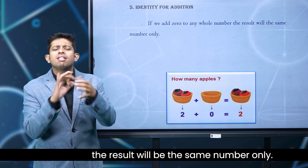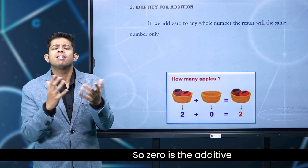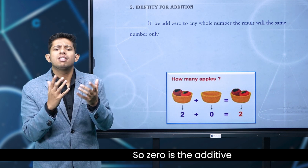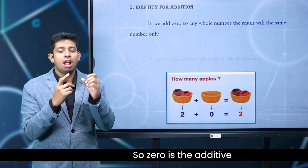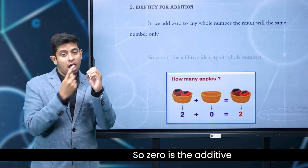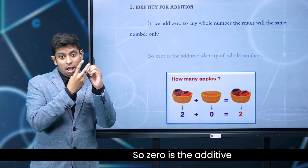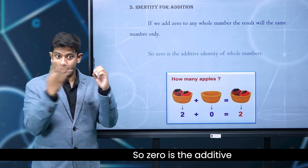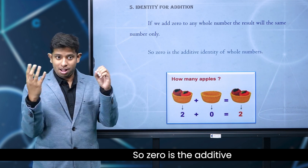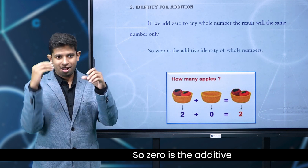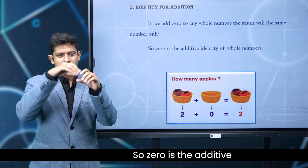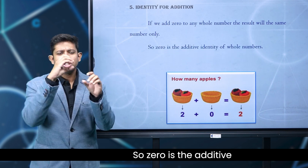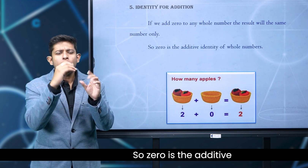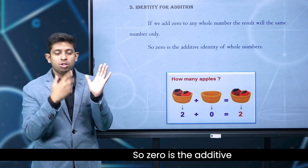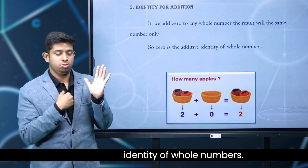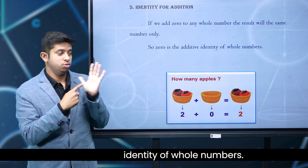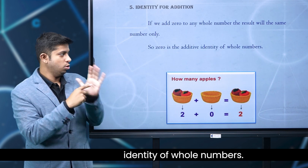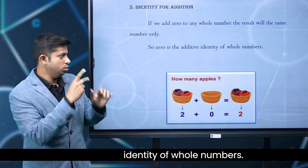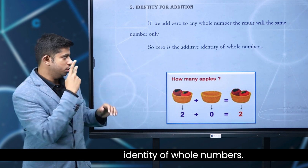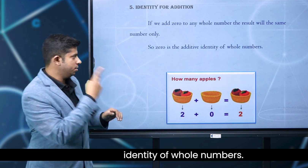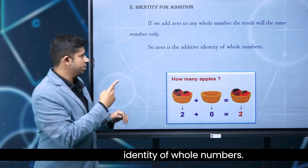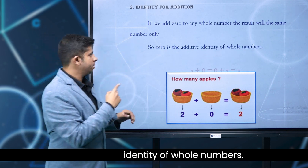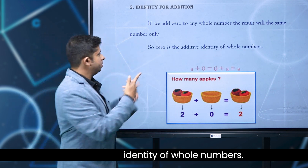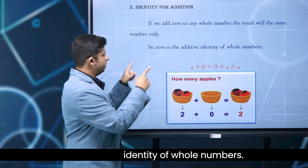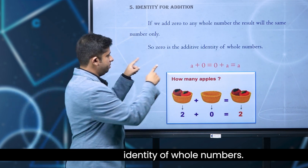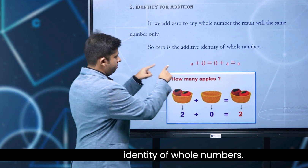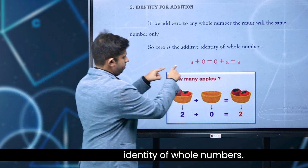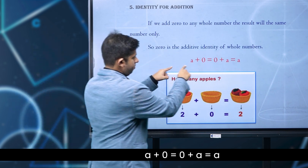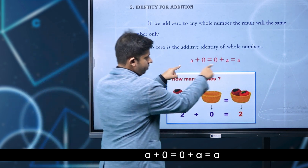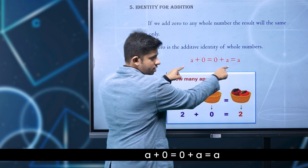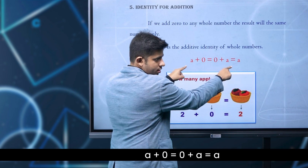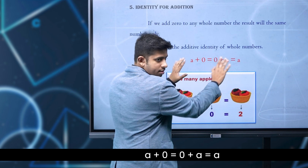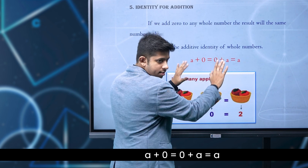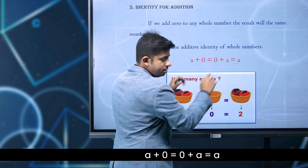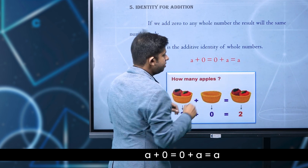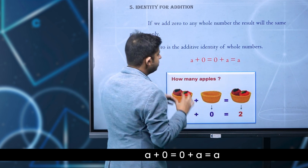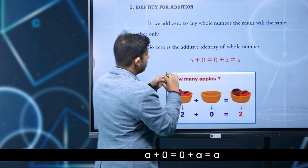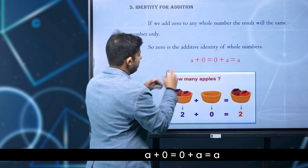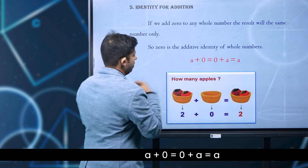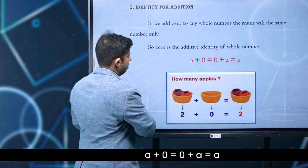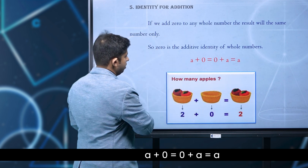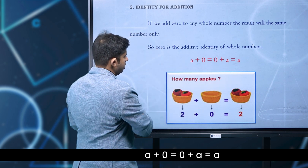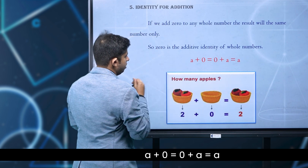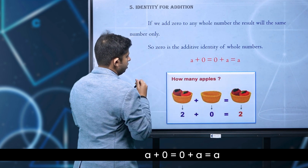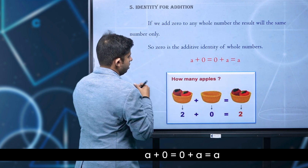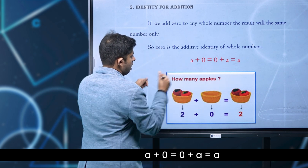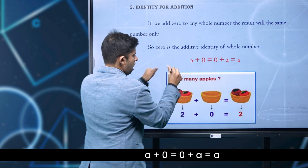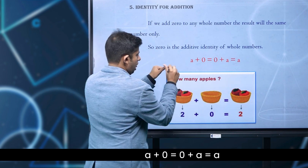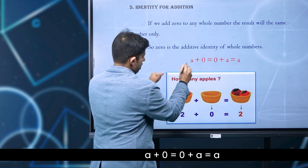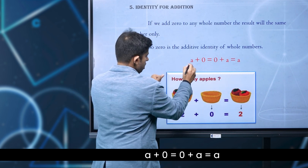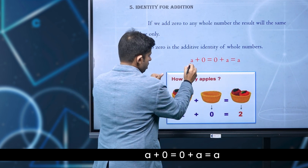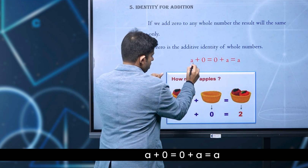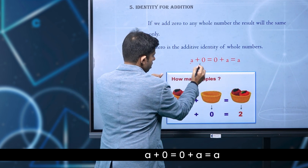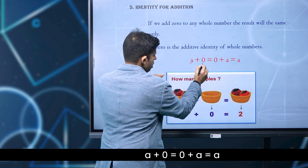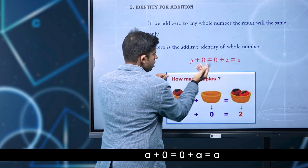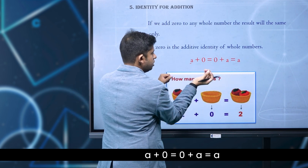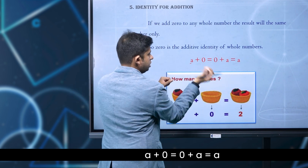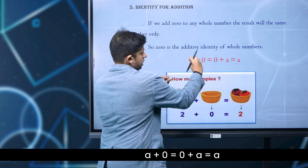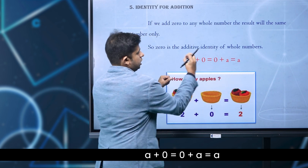So 0 is the additive identity of whole numbers. A plus 0 is equal to 0 plus A equals to A.